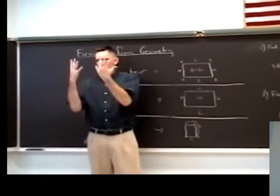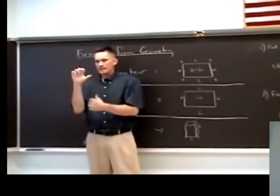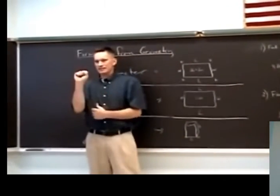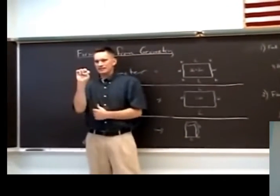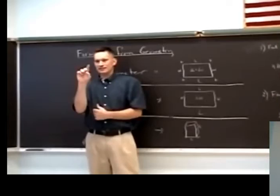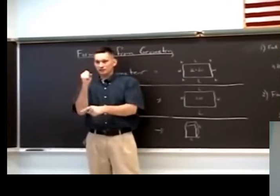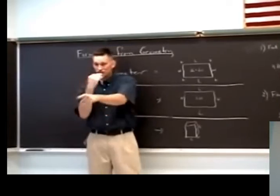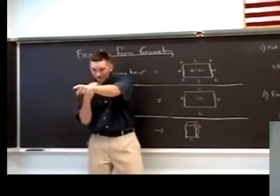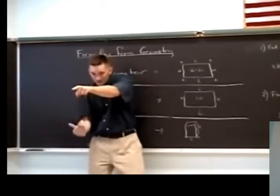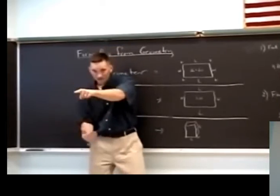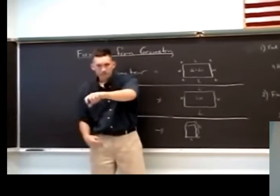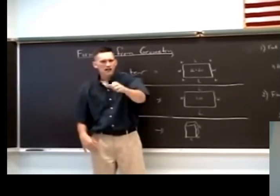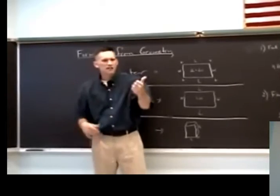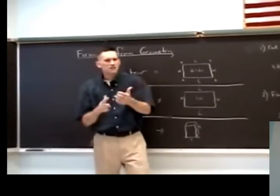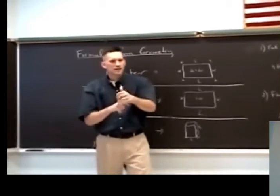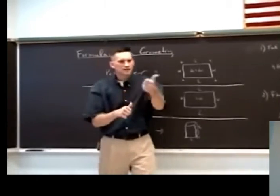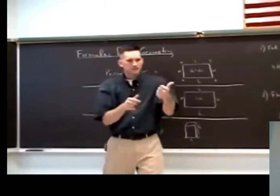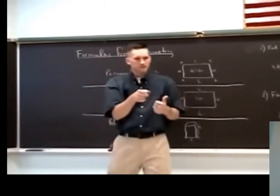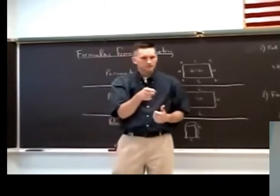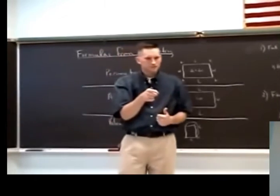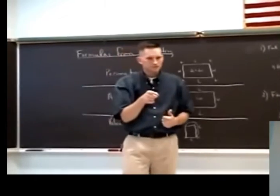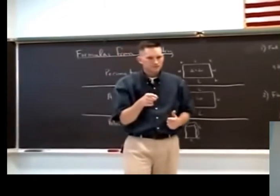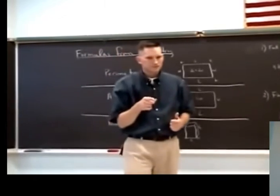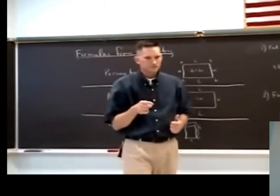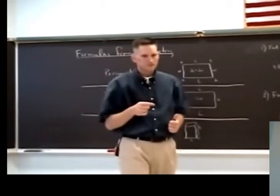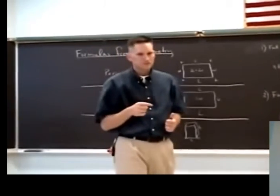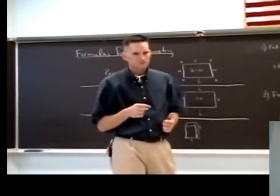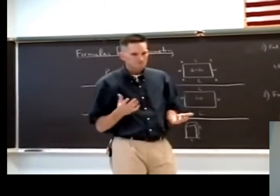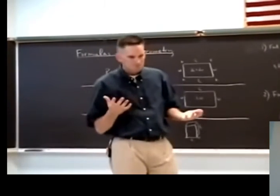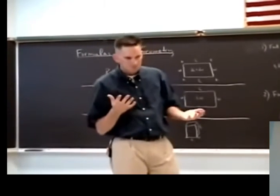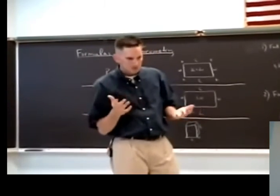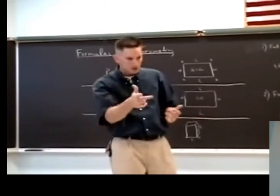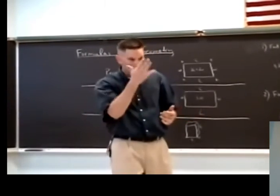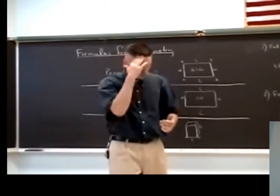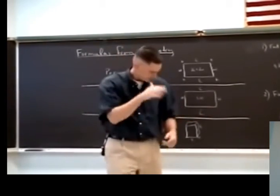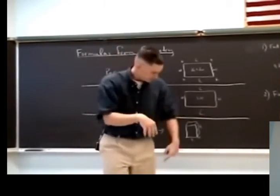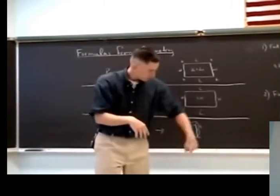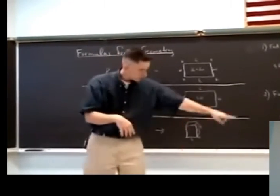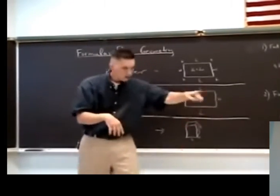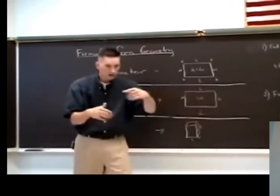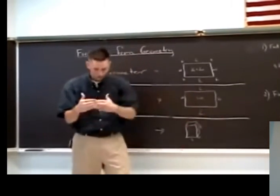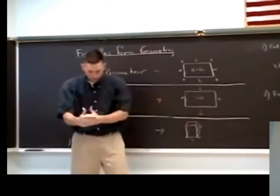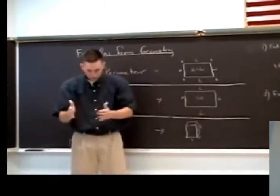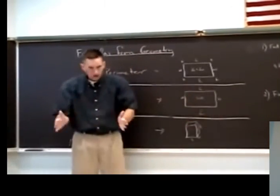Another example, does anybody have another example that you use surface area for? Gardening, correct.